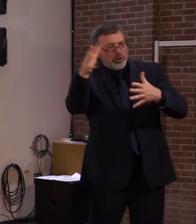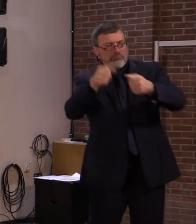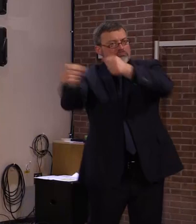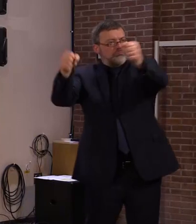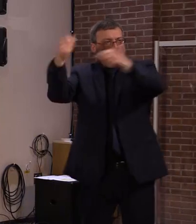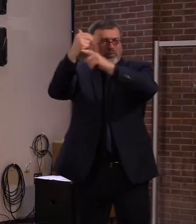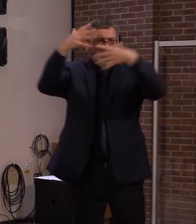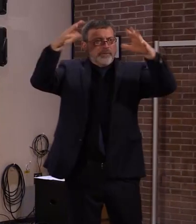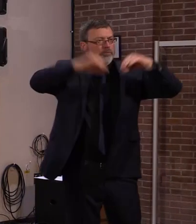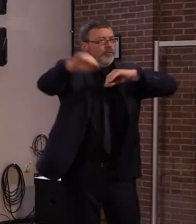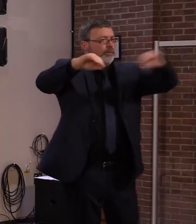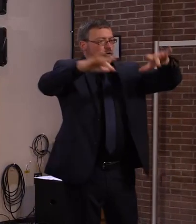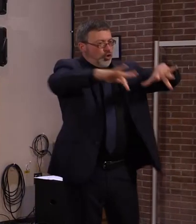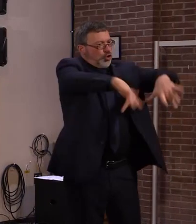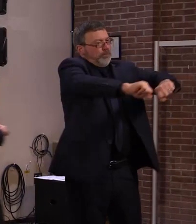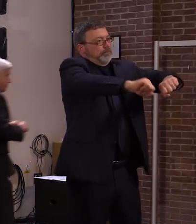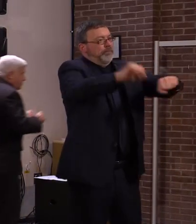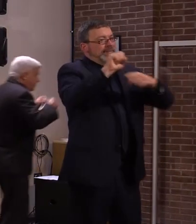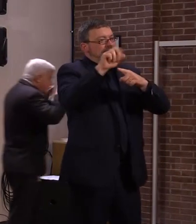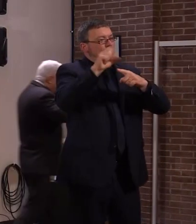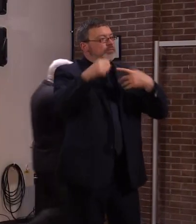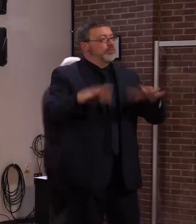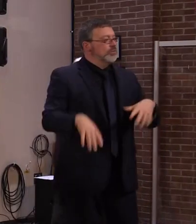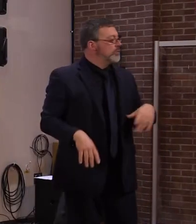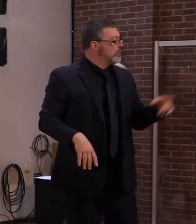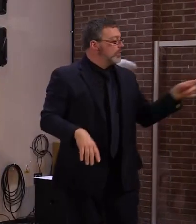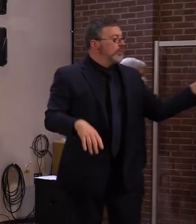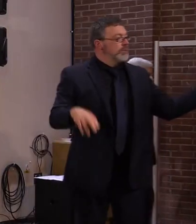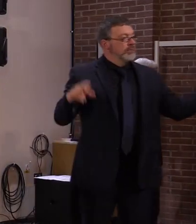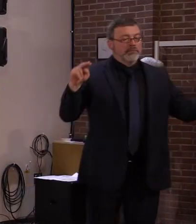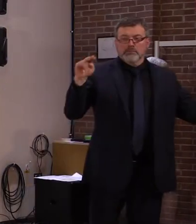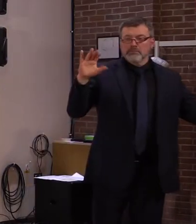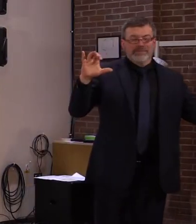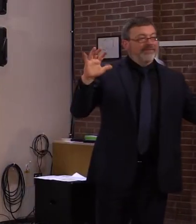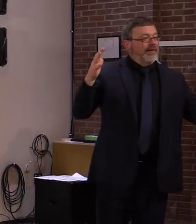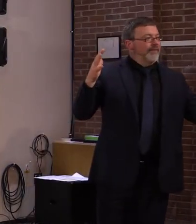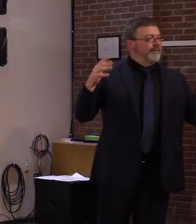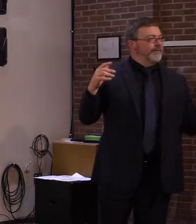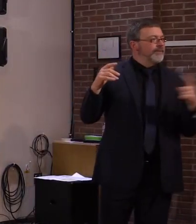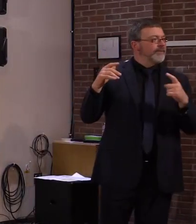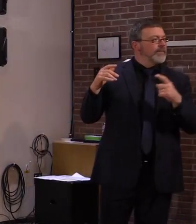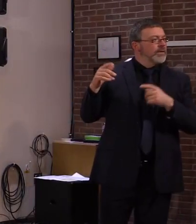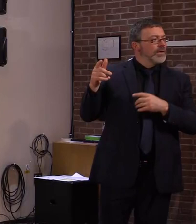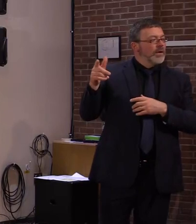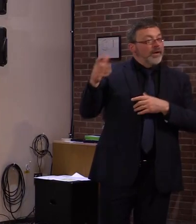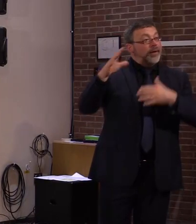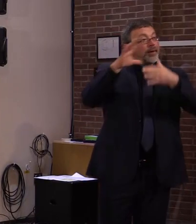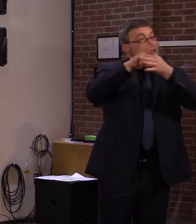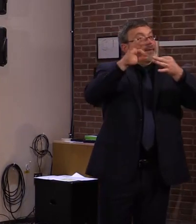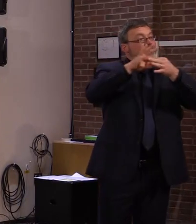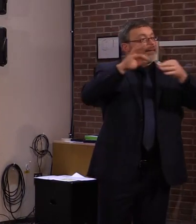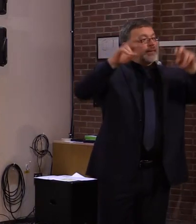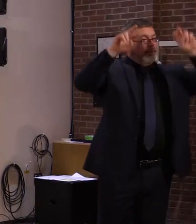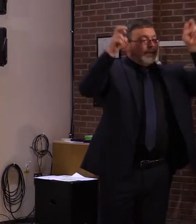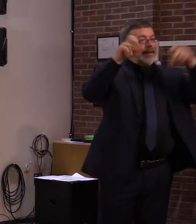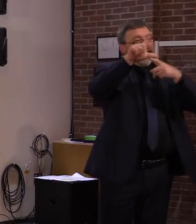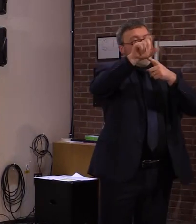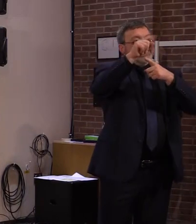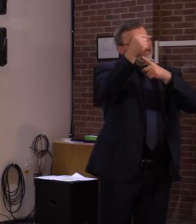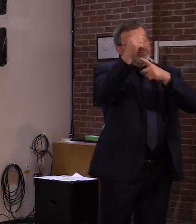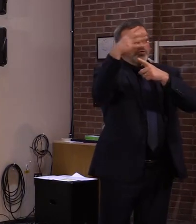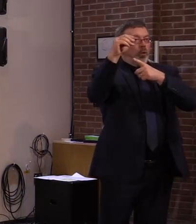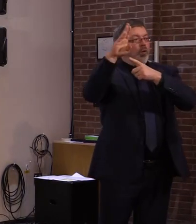Governor, can I ask about something else? What does the term "Let's Go Brandon" mean to you? And do you think